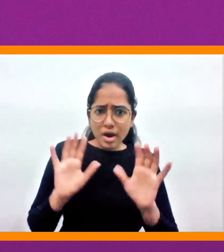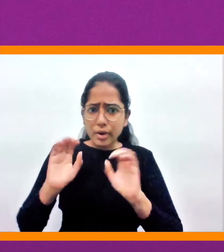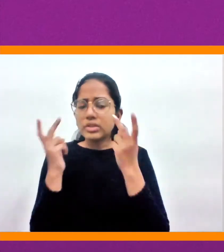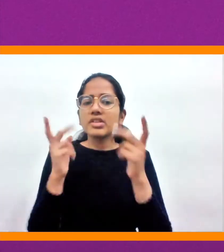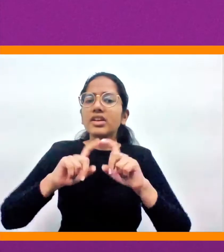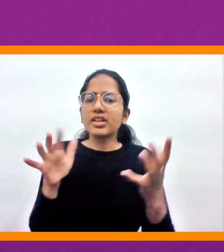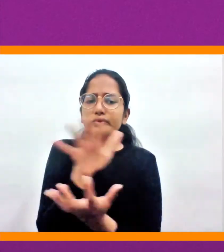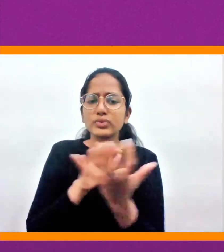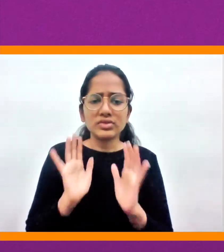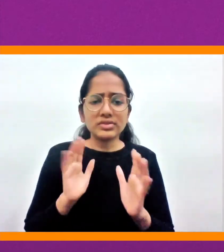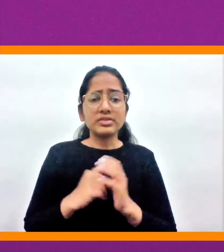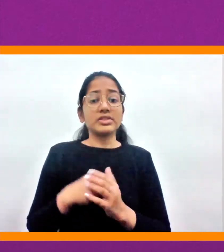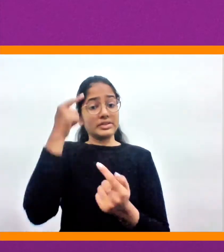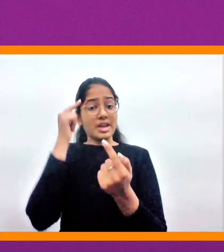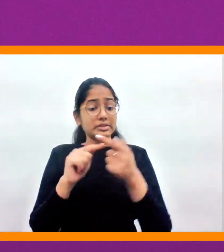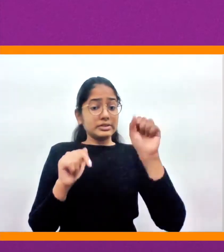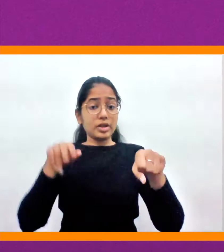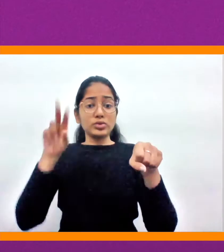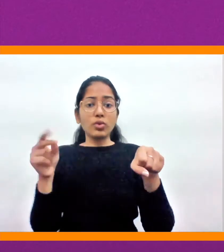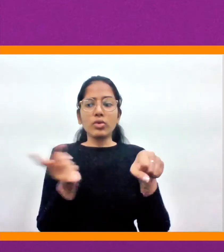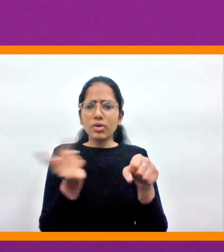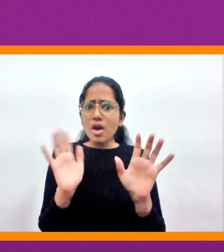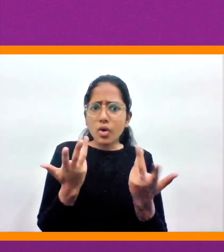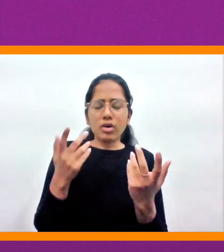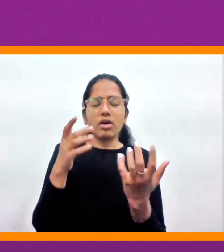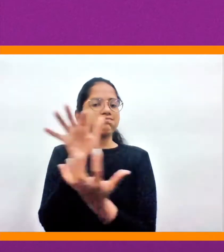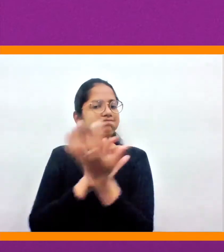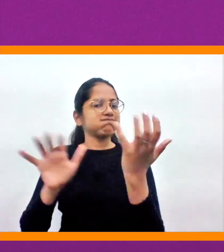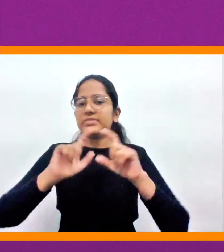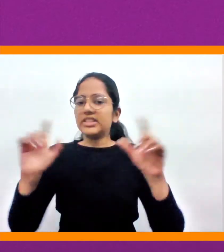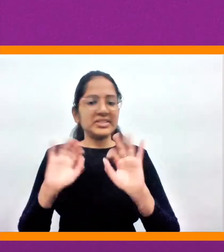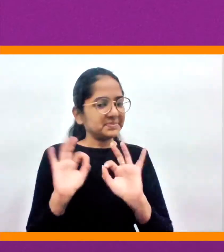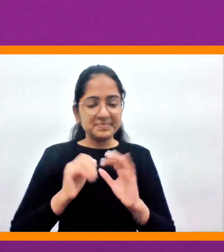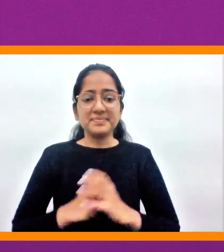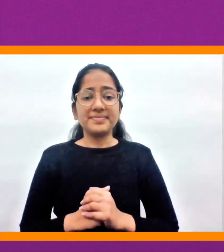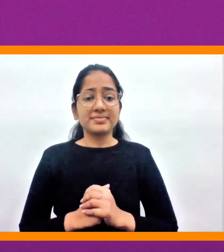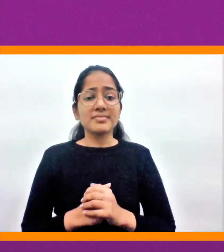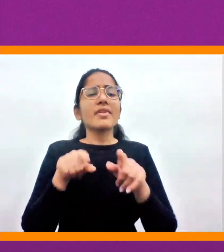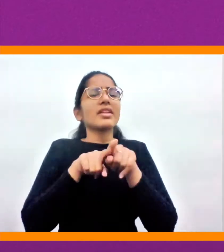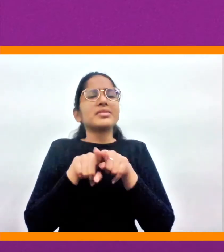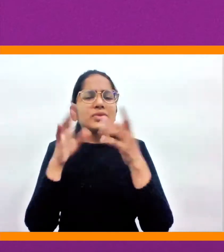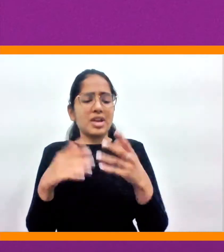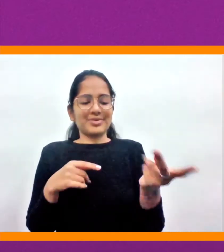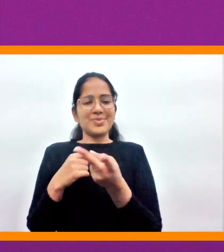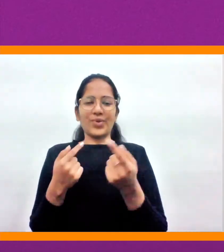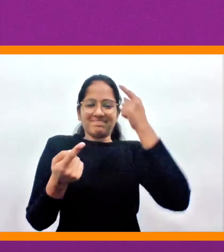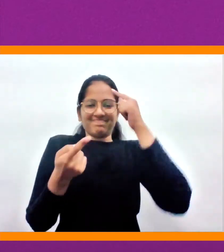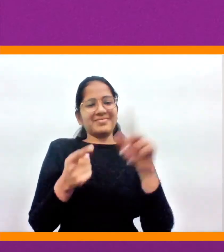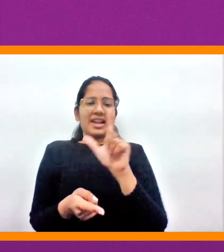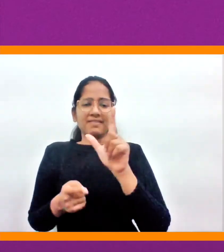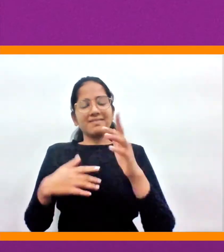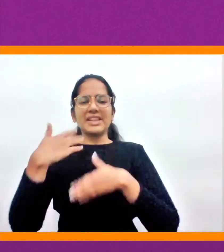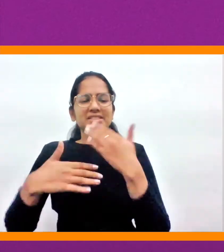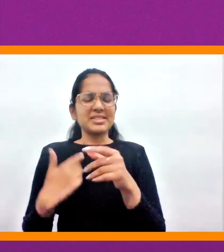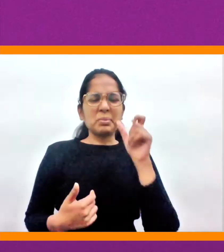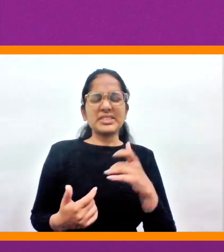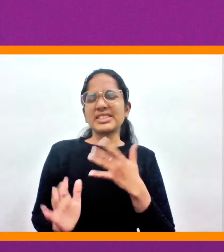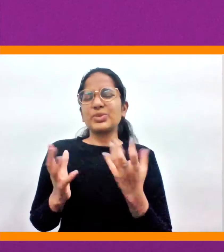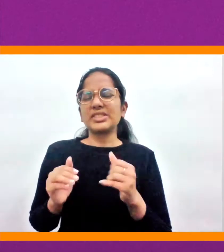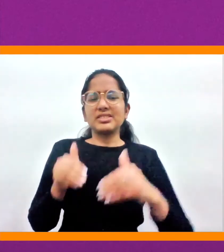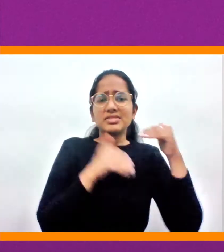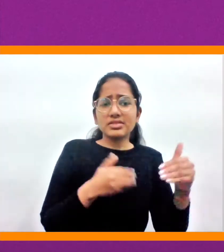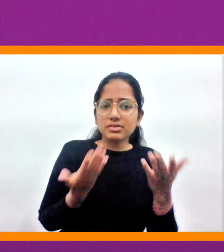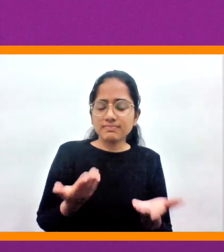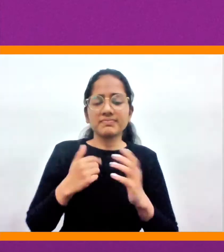evident? How does that complicate our ideas of consent? And what about when a sexual encounter is consensual for all parties